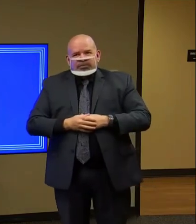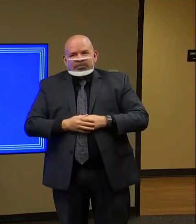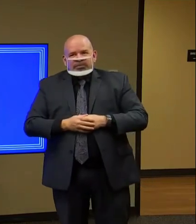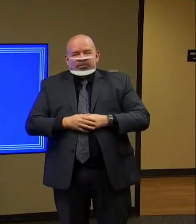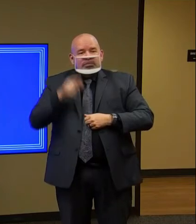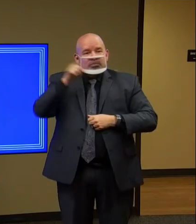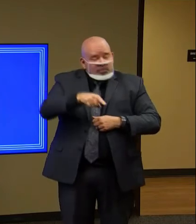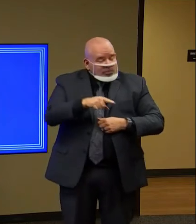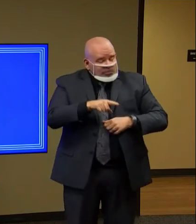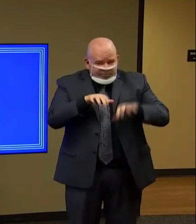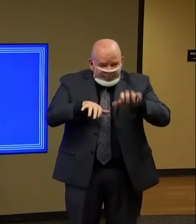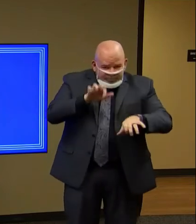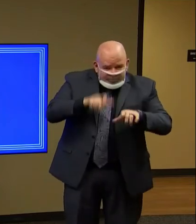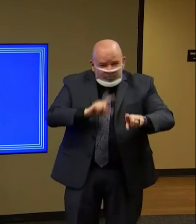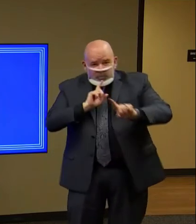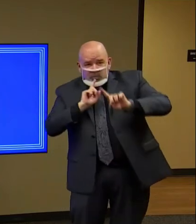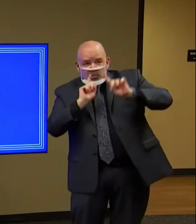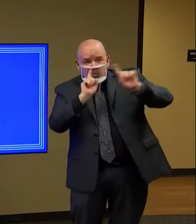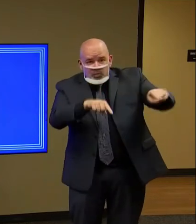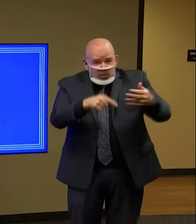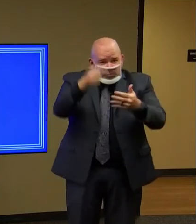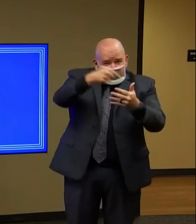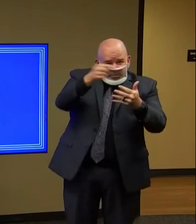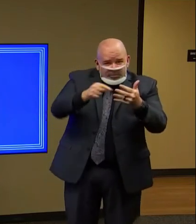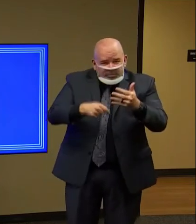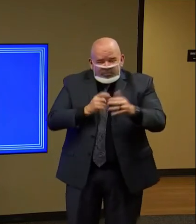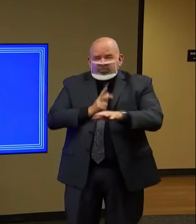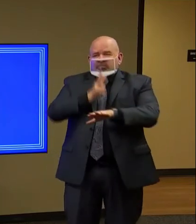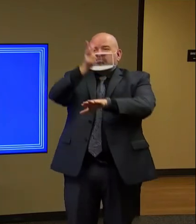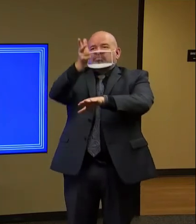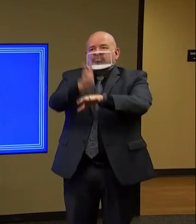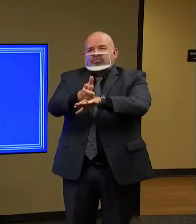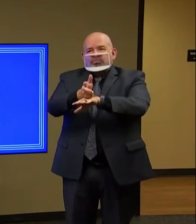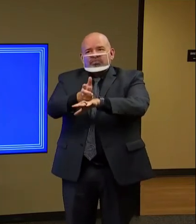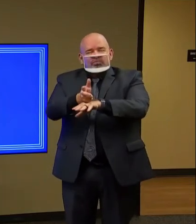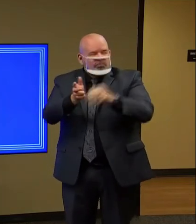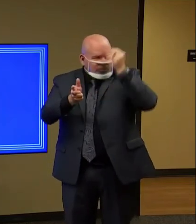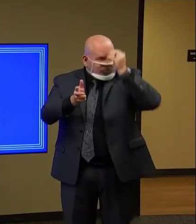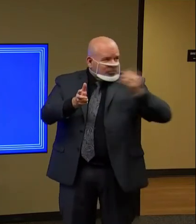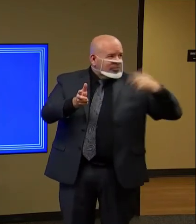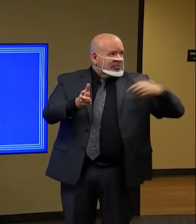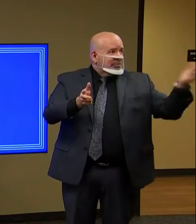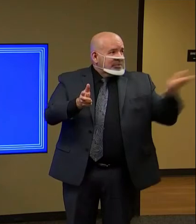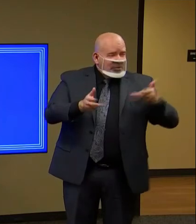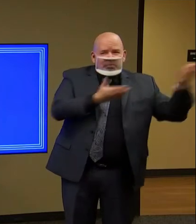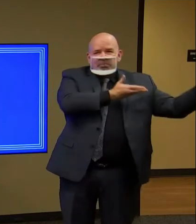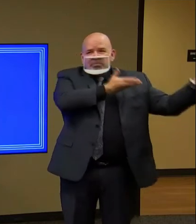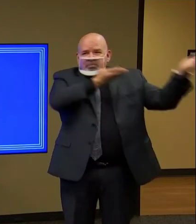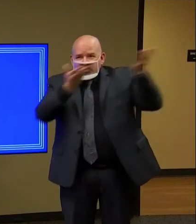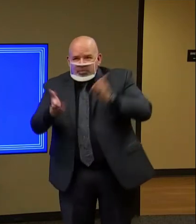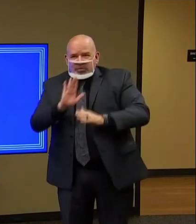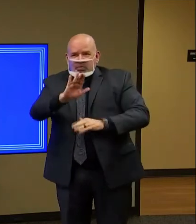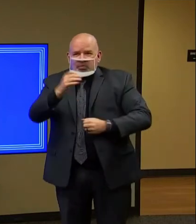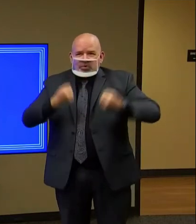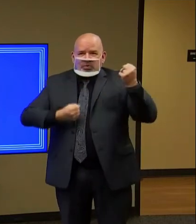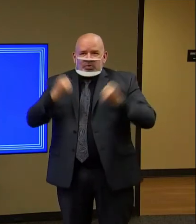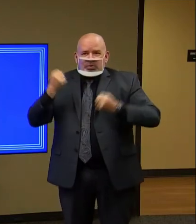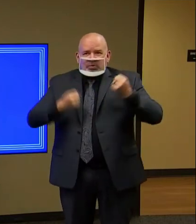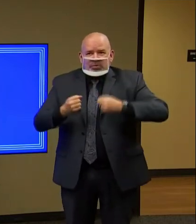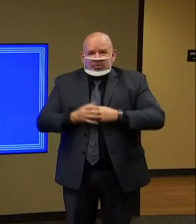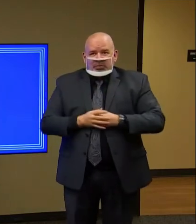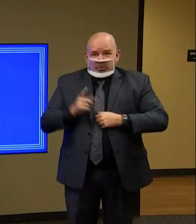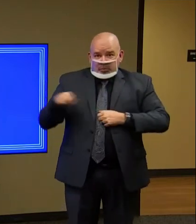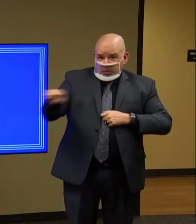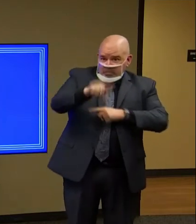store and, see the crowds and see the decorations. But at the same time, the doctors are strongly recommending that